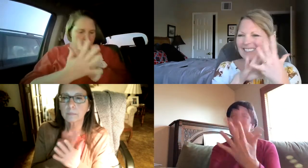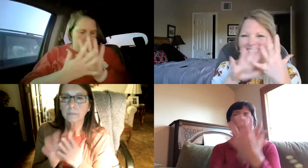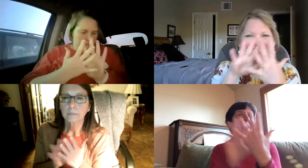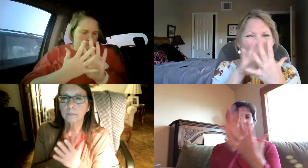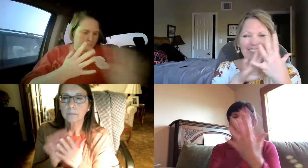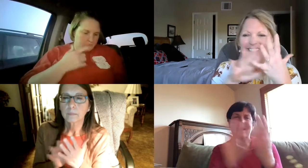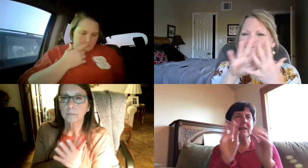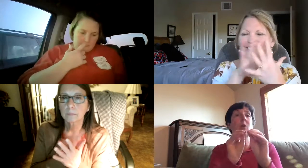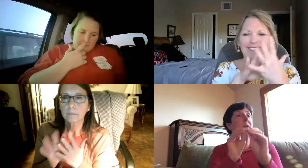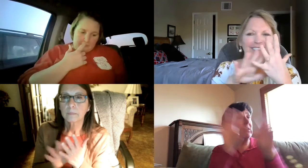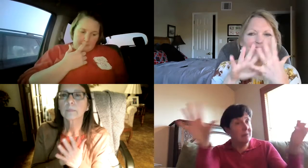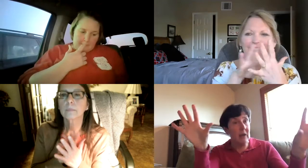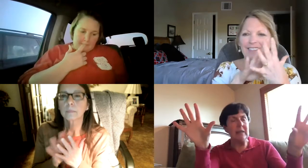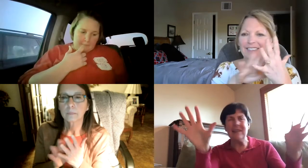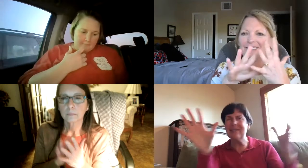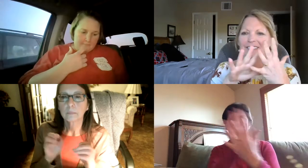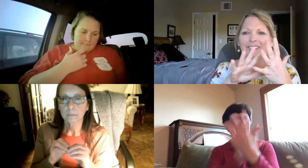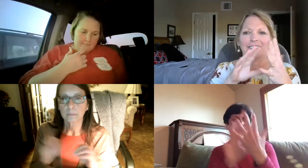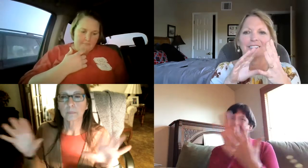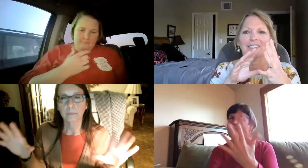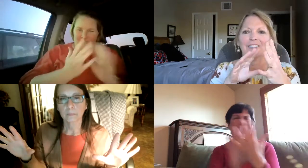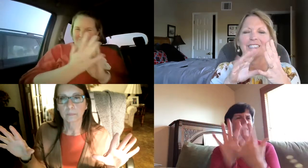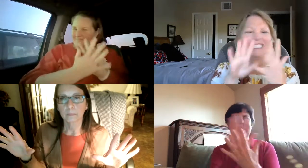This is the opposite. Oh, that was very clear.